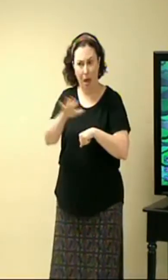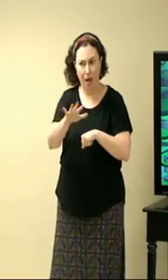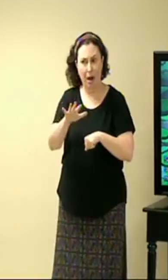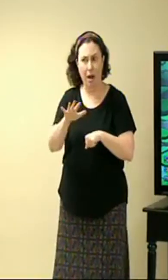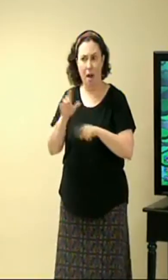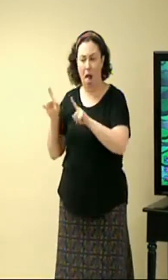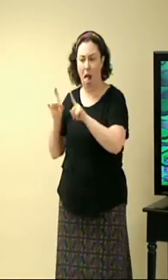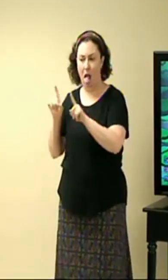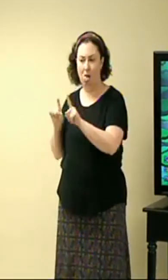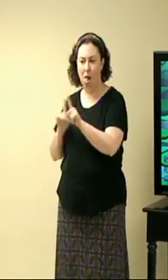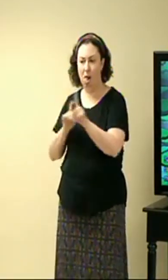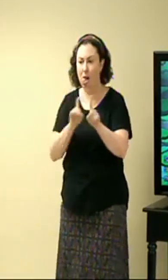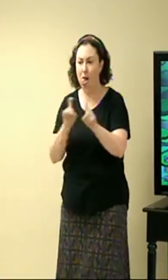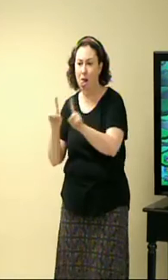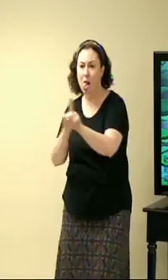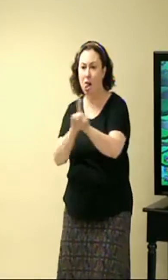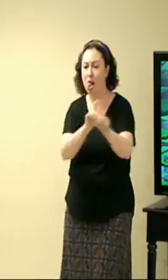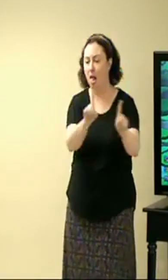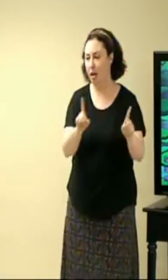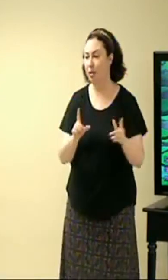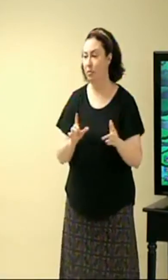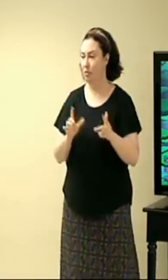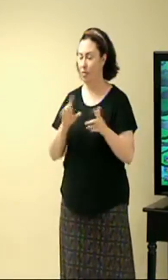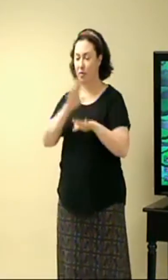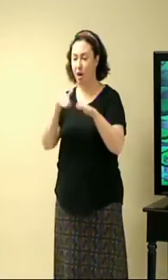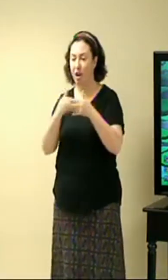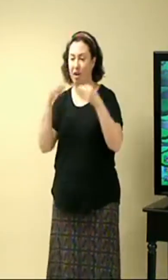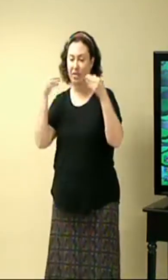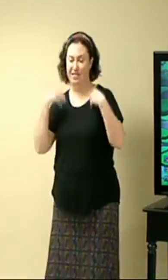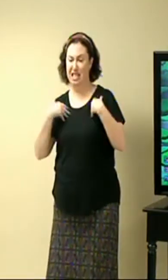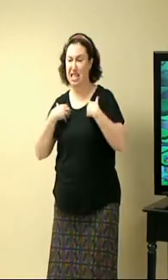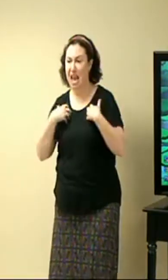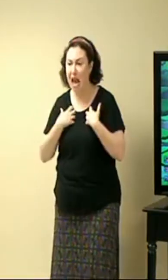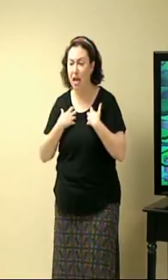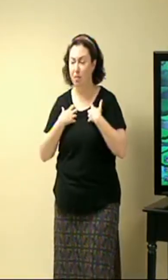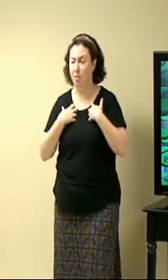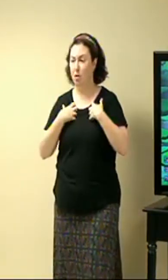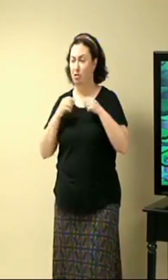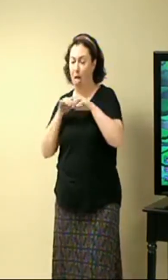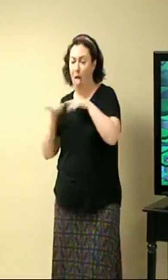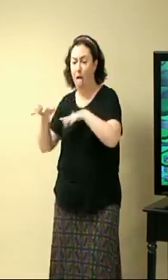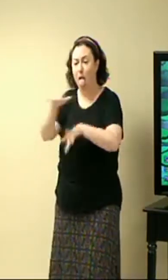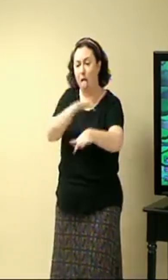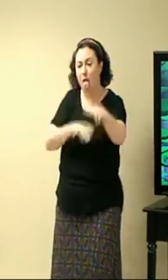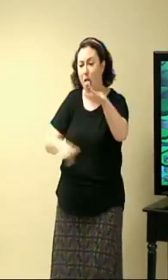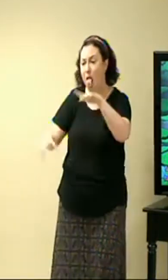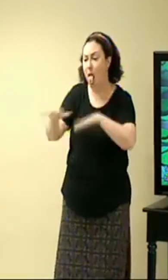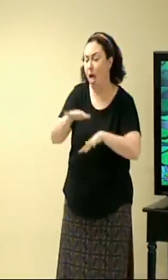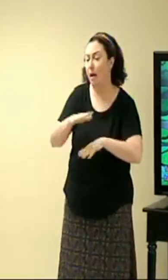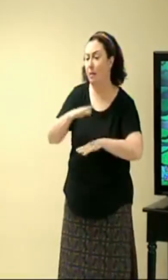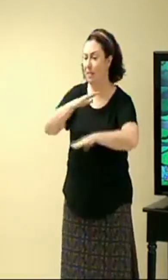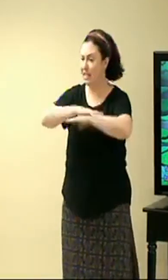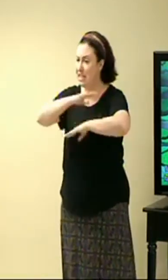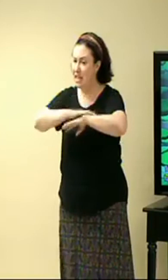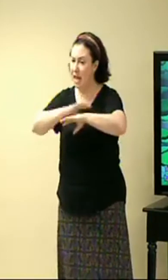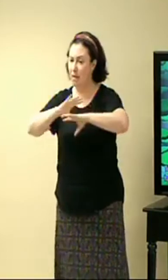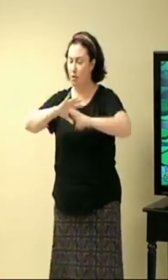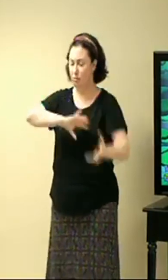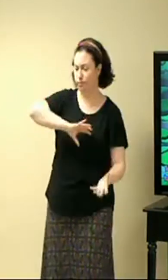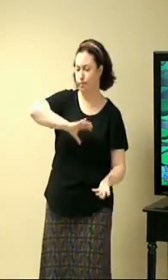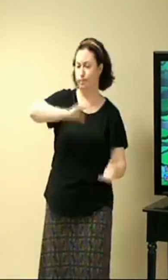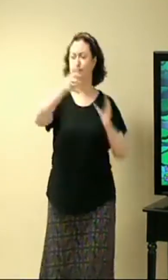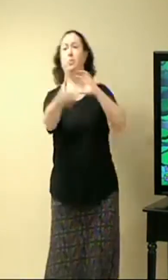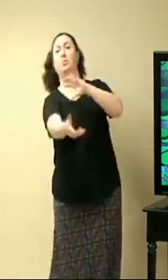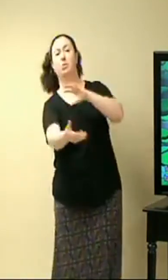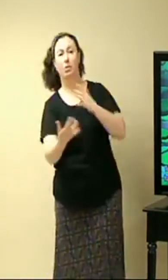all from the temple courts, both sheep and cattle. He scattered the coins of the money changers and overturned their tables. To those who sold doves,